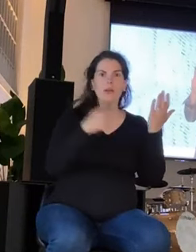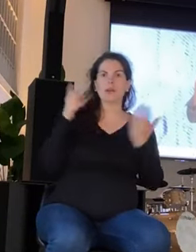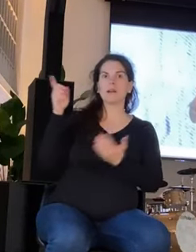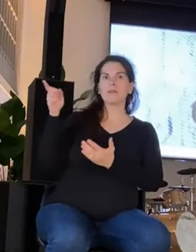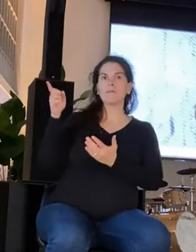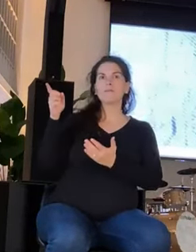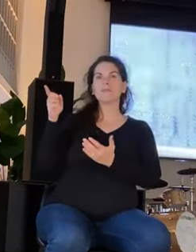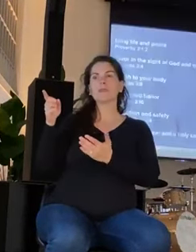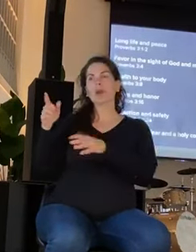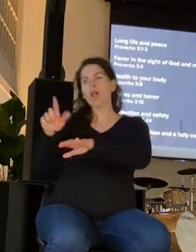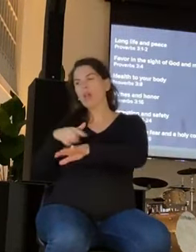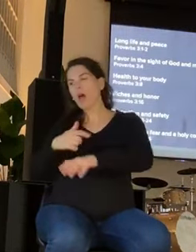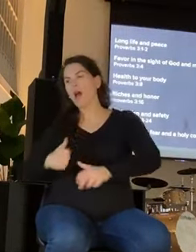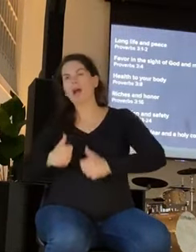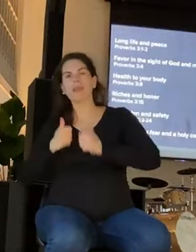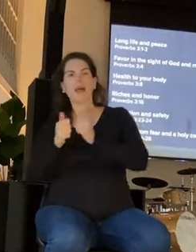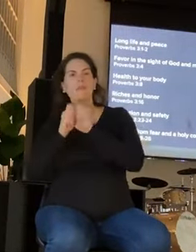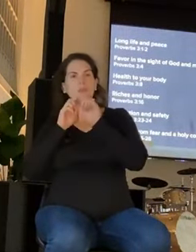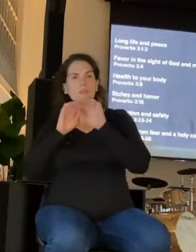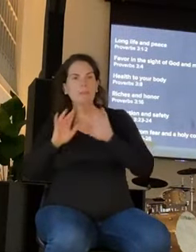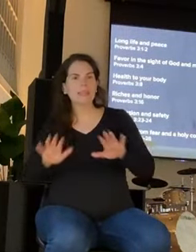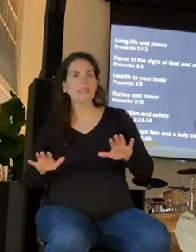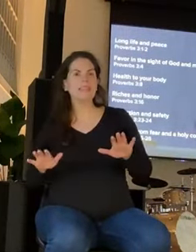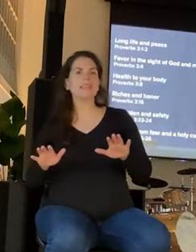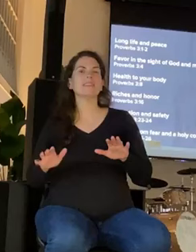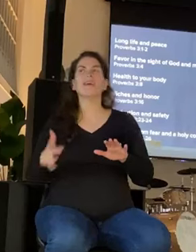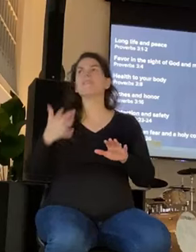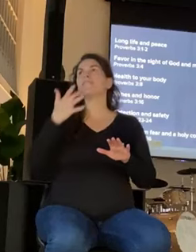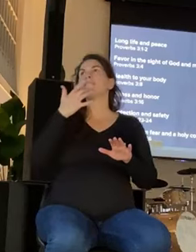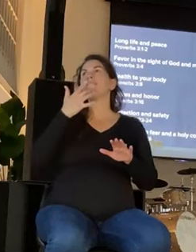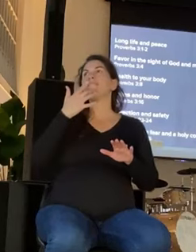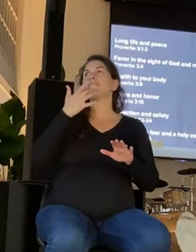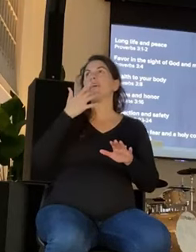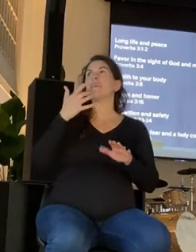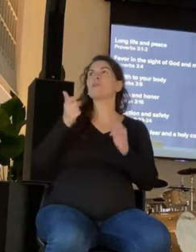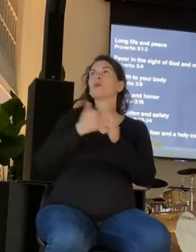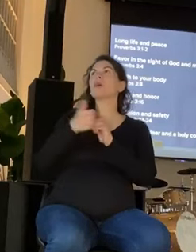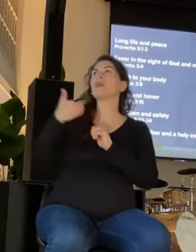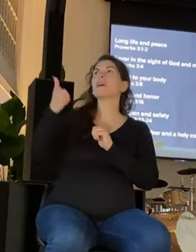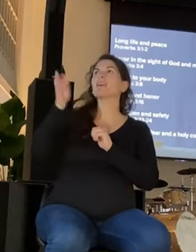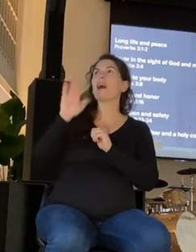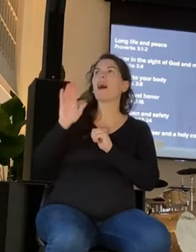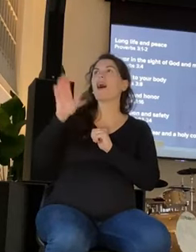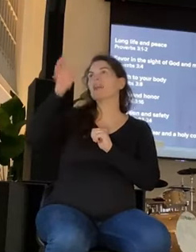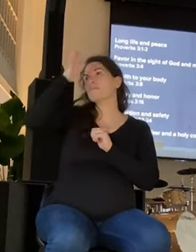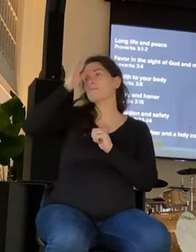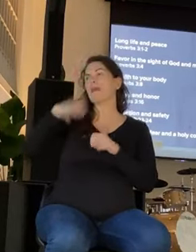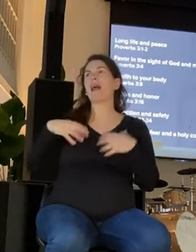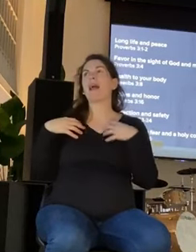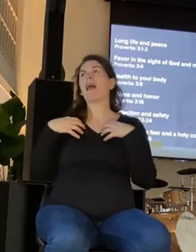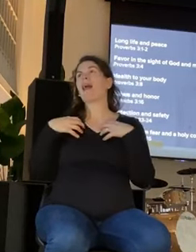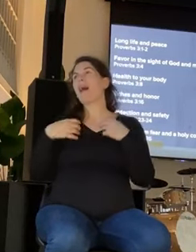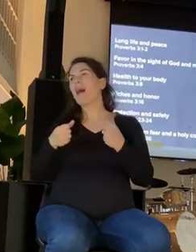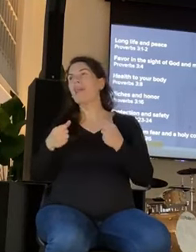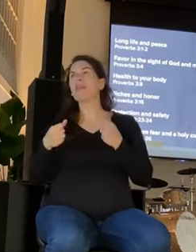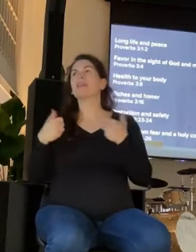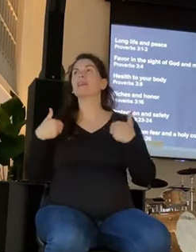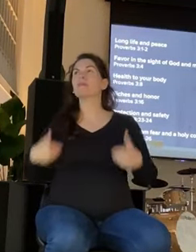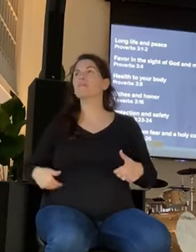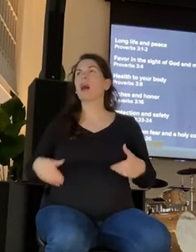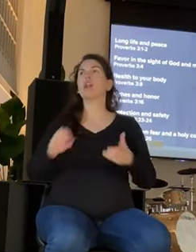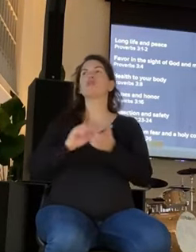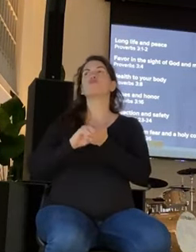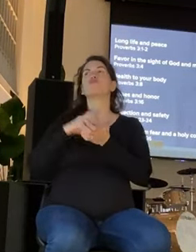and peace, Proverbs 3. There's favor in the sight of God and in the sight of man. Health to your body, riches and